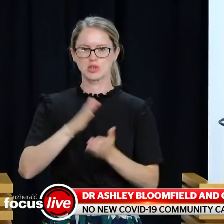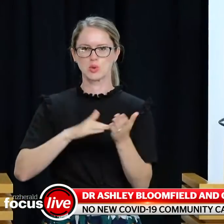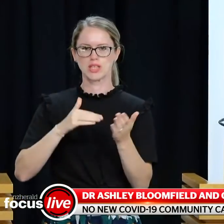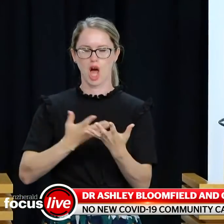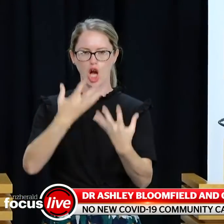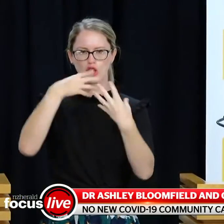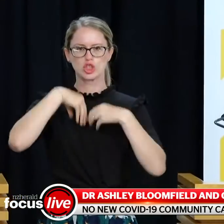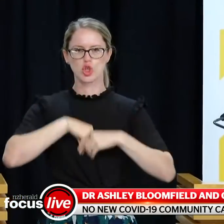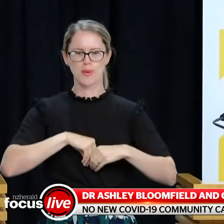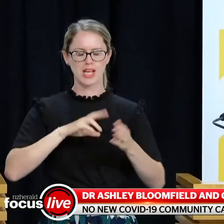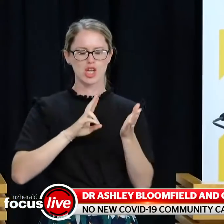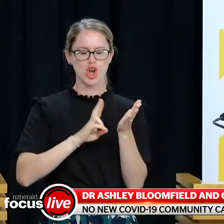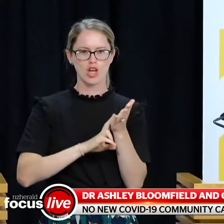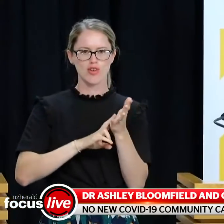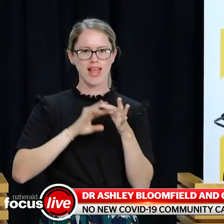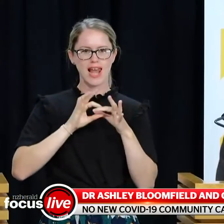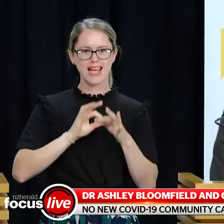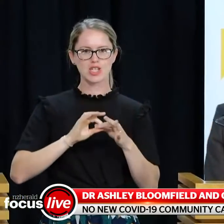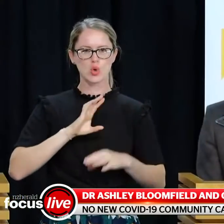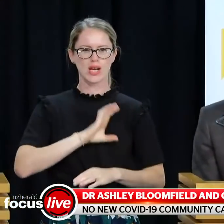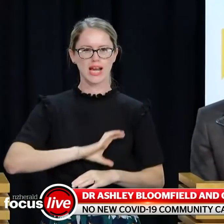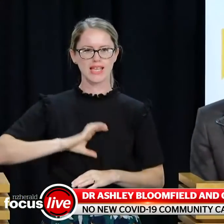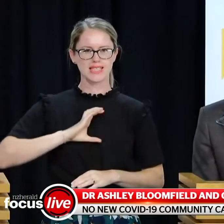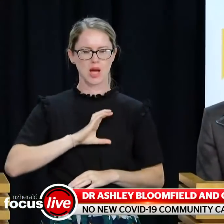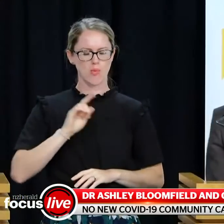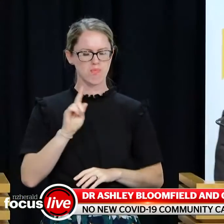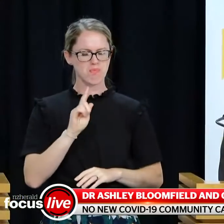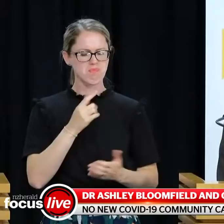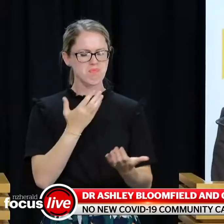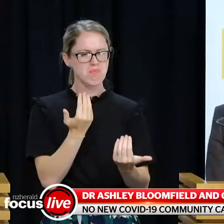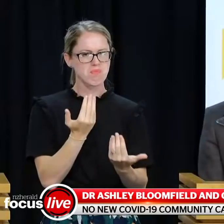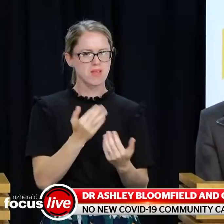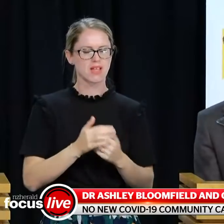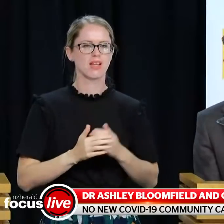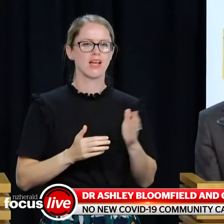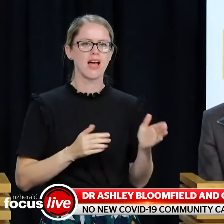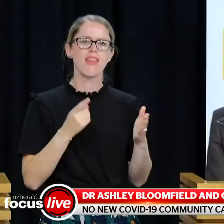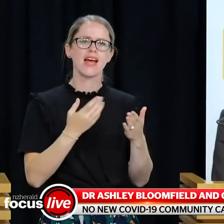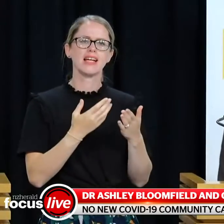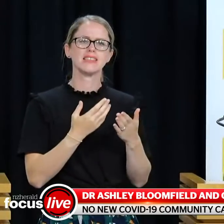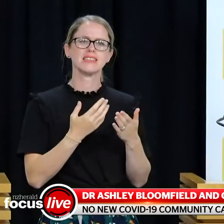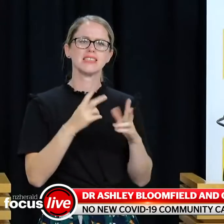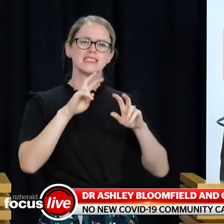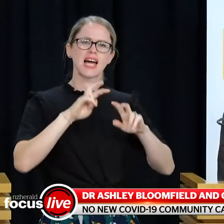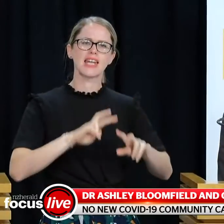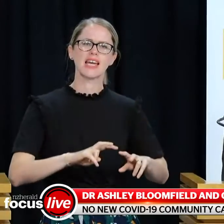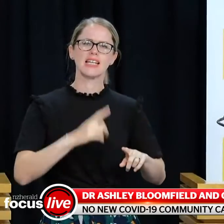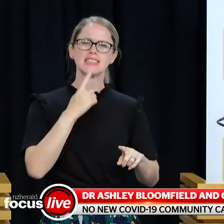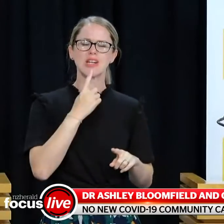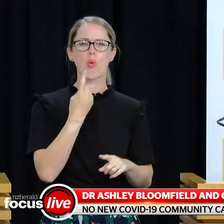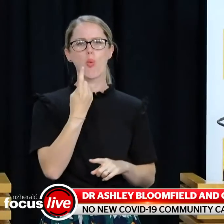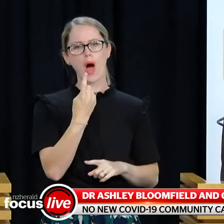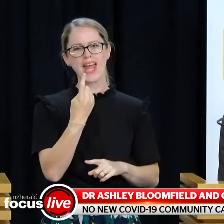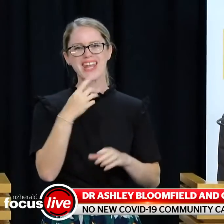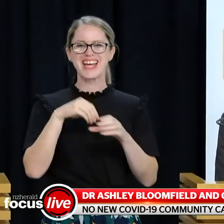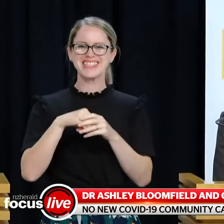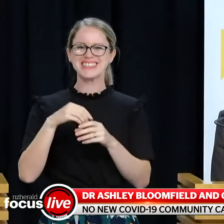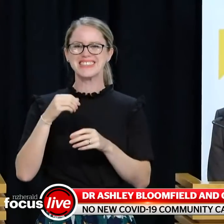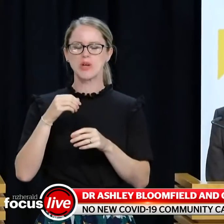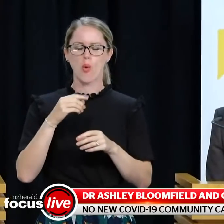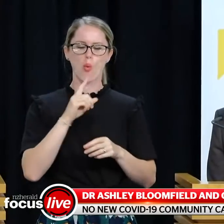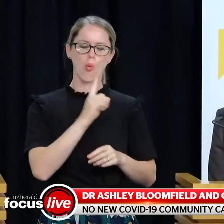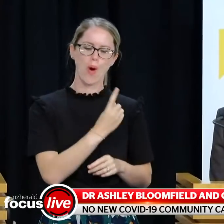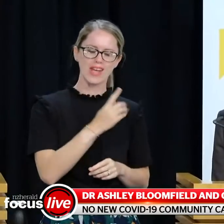are you aware of that, and what's your reaction to that study? Yes, I'm aware of the study, and it didn't say that 1 in 6 are consuming nitrates. They did